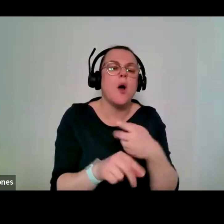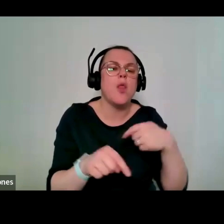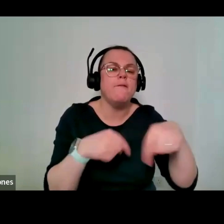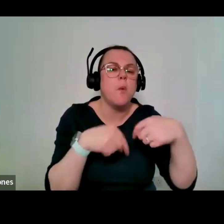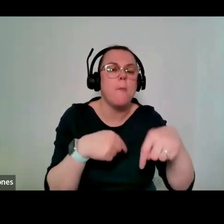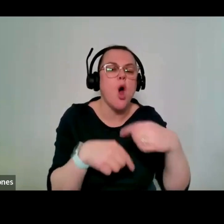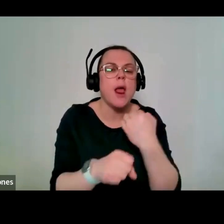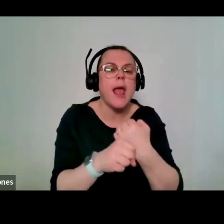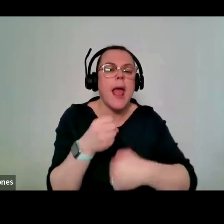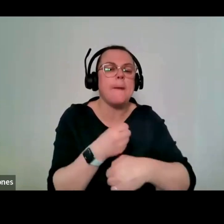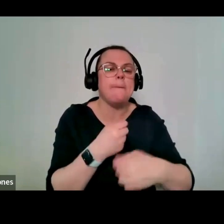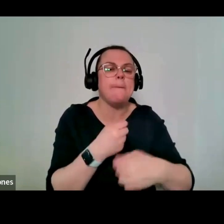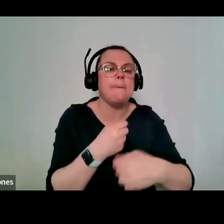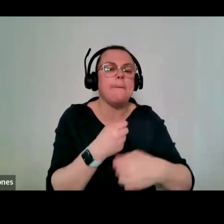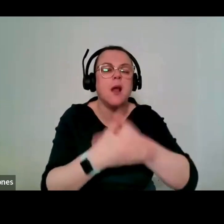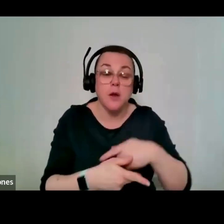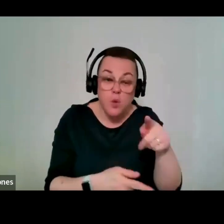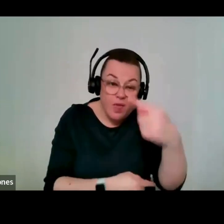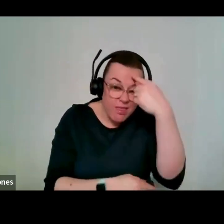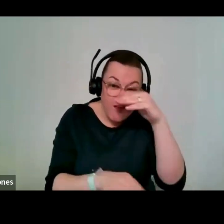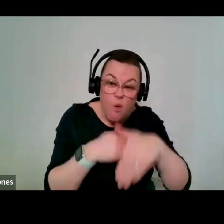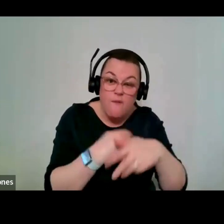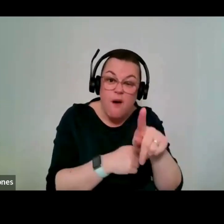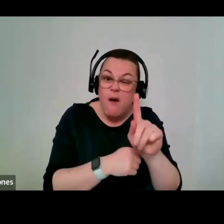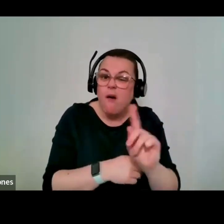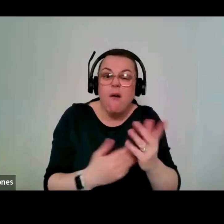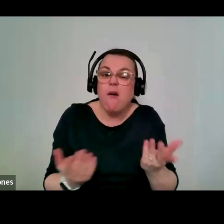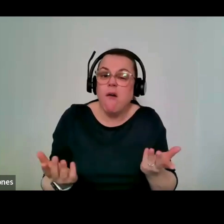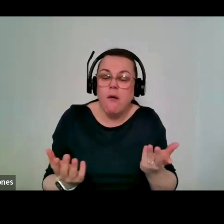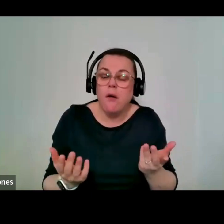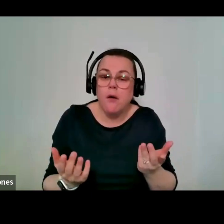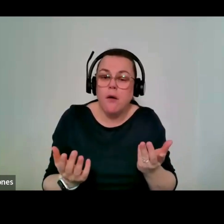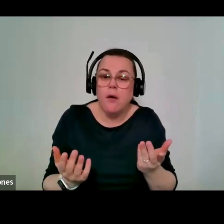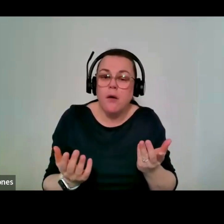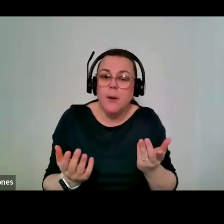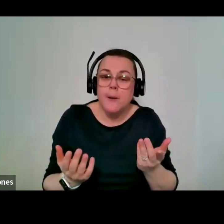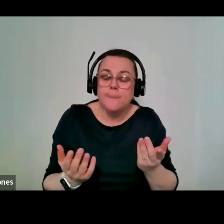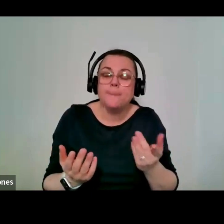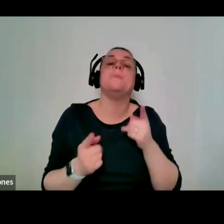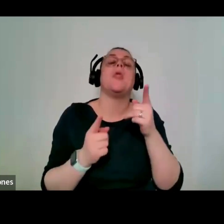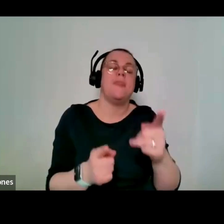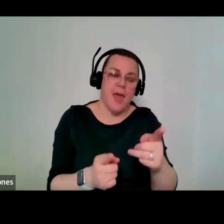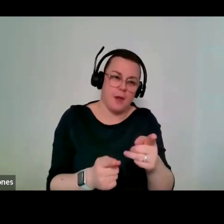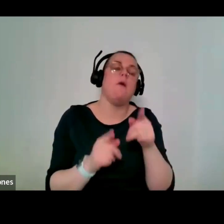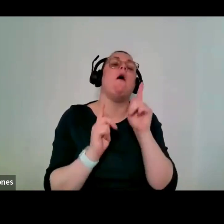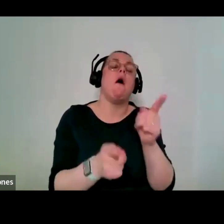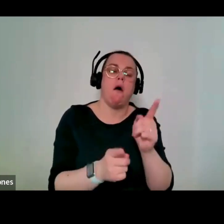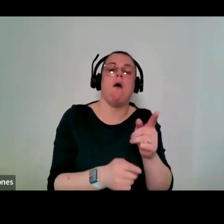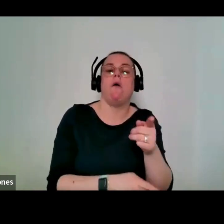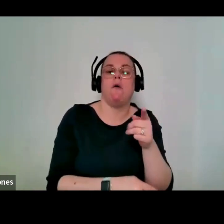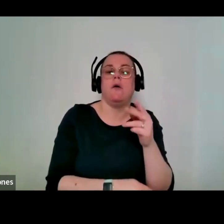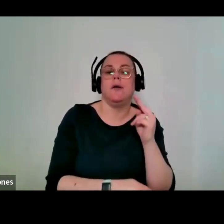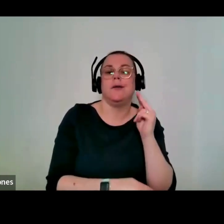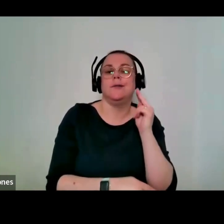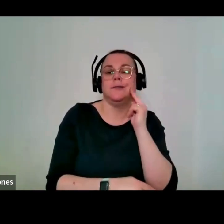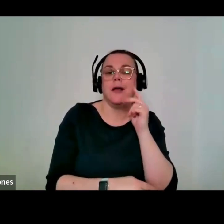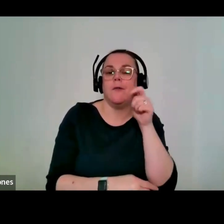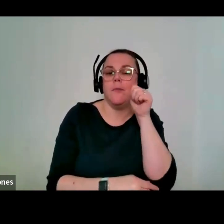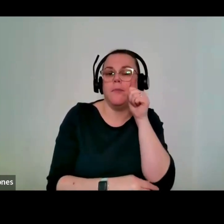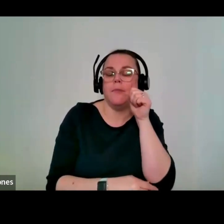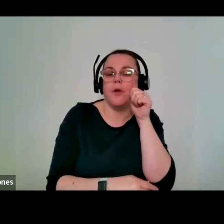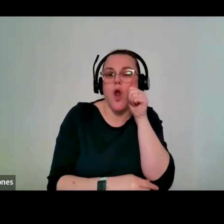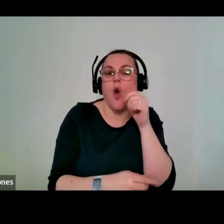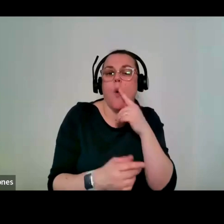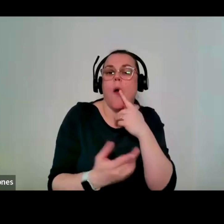game last night. What do you think about the football game?" And in that way, we can get on board quickly